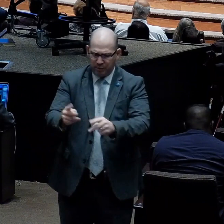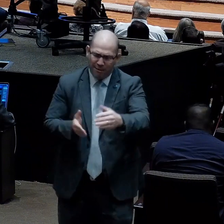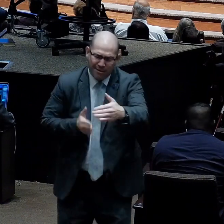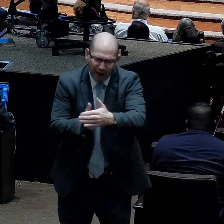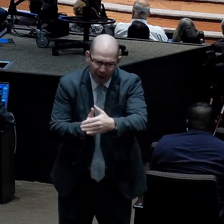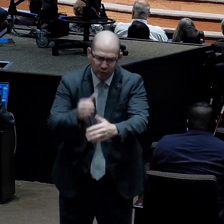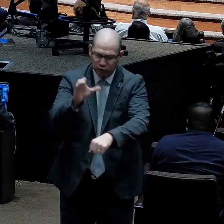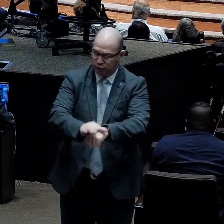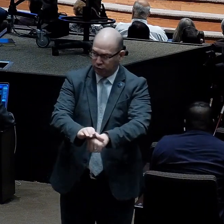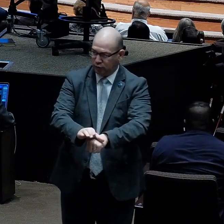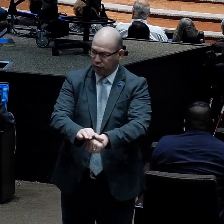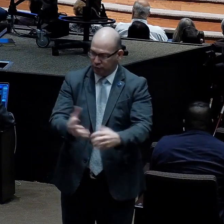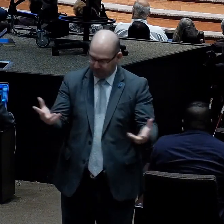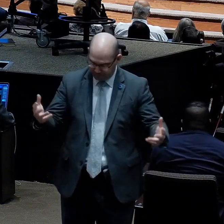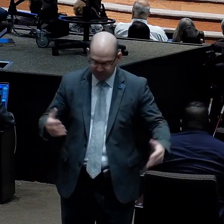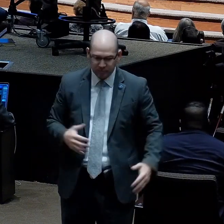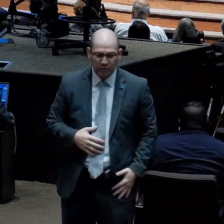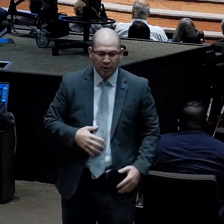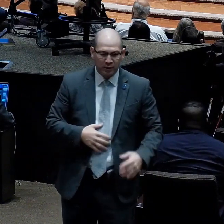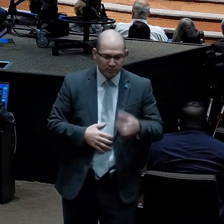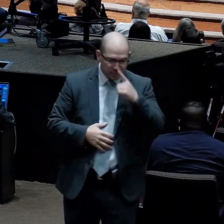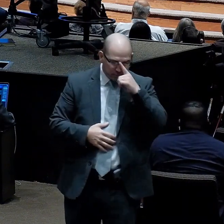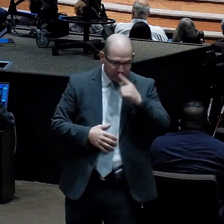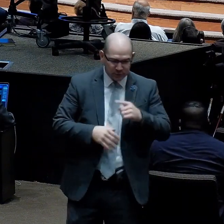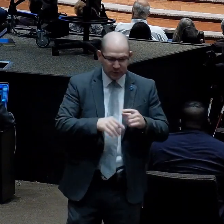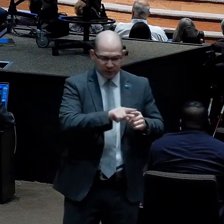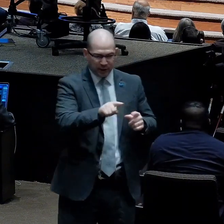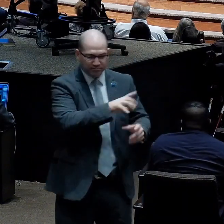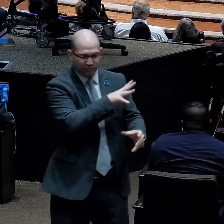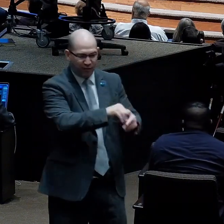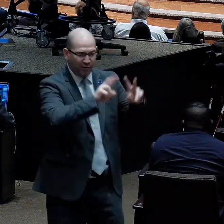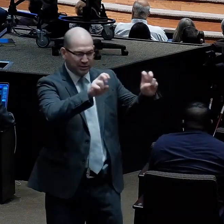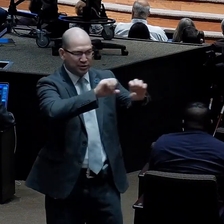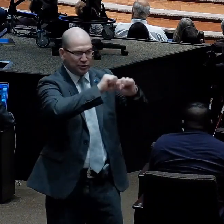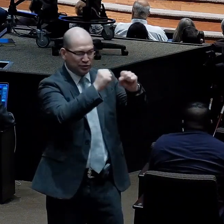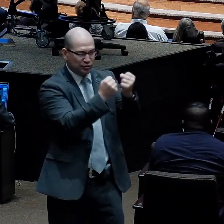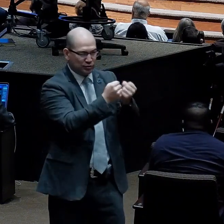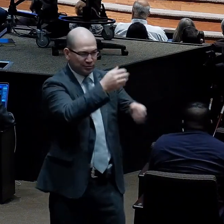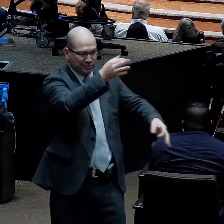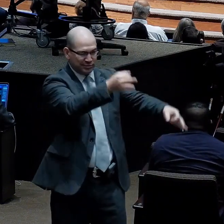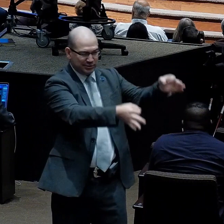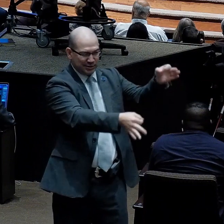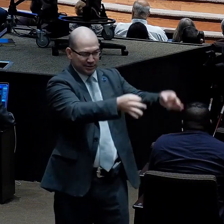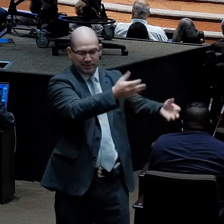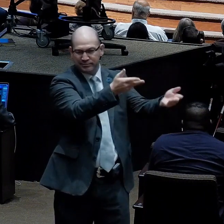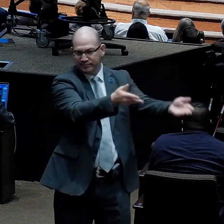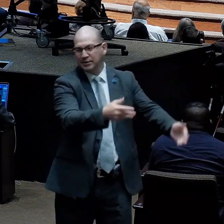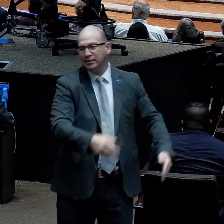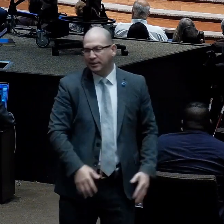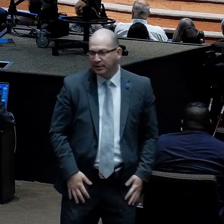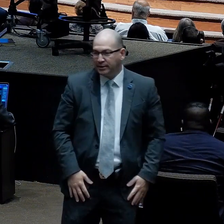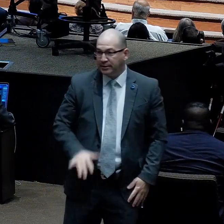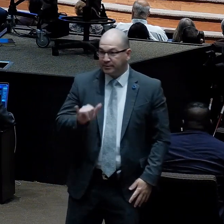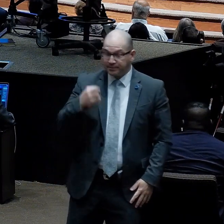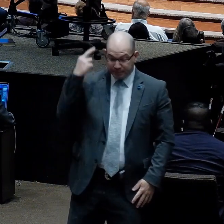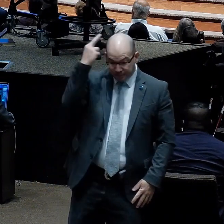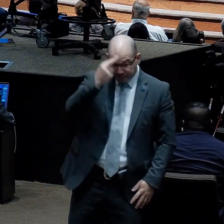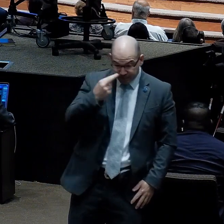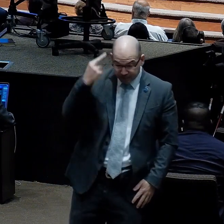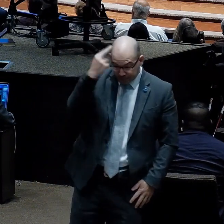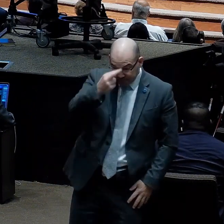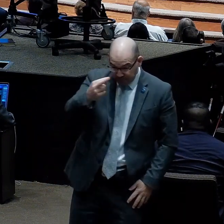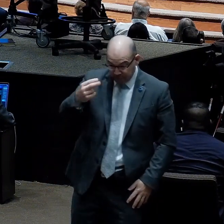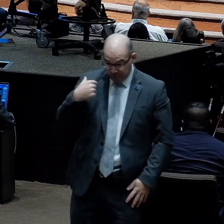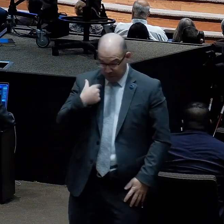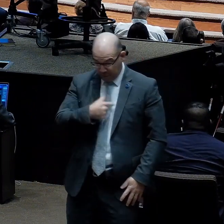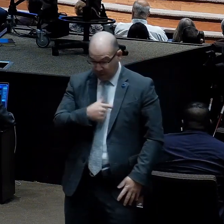campaign for social justice. And that's why, as a church, we